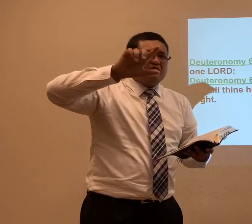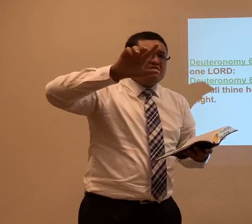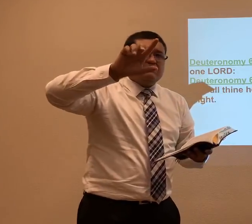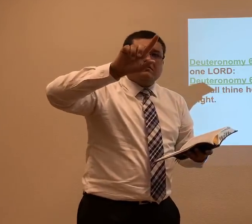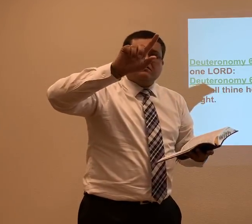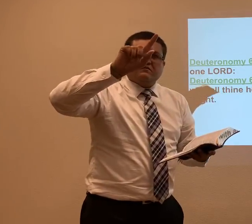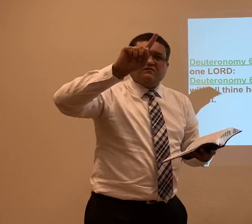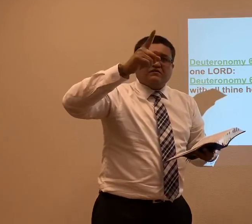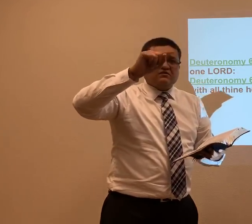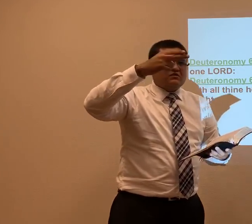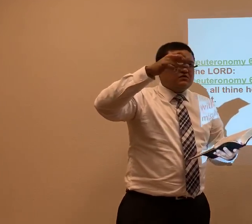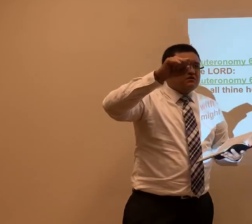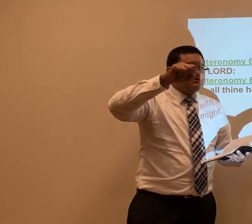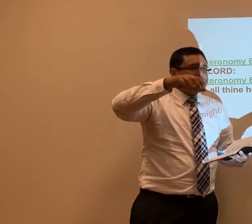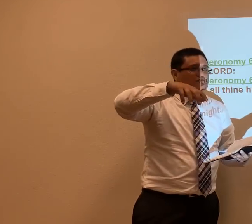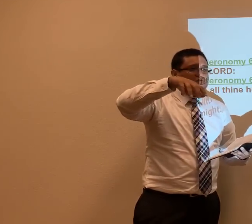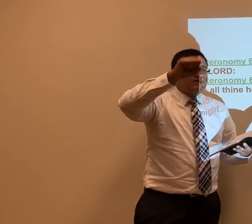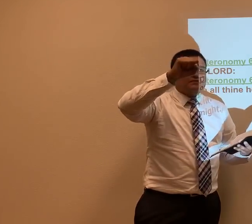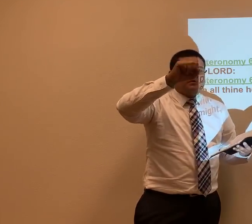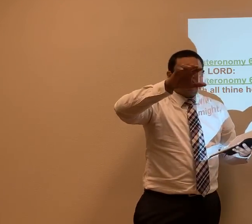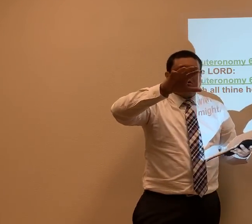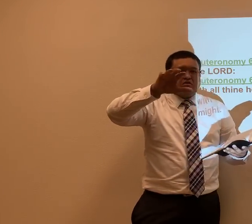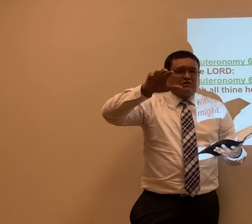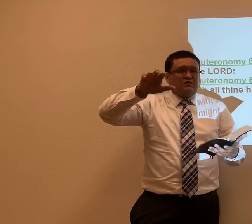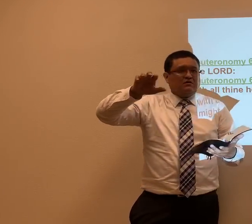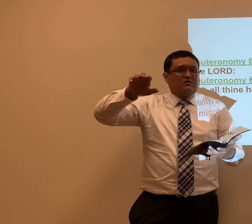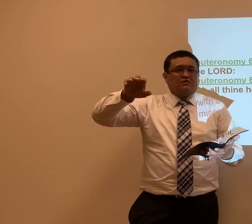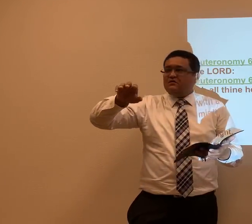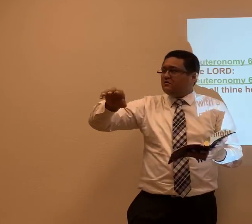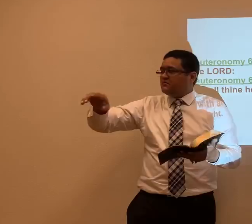Does anyone remember where it's at in 1 Thessalonians? That verse?